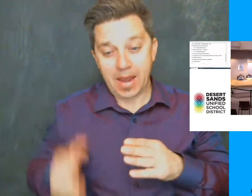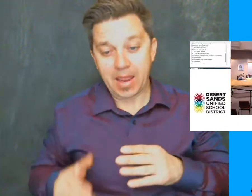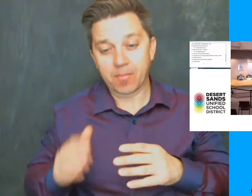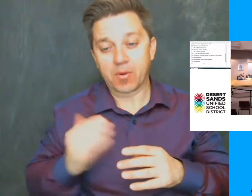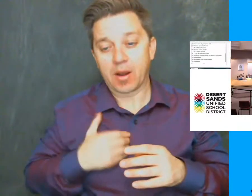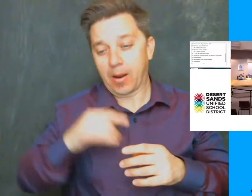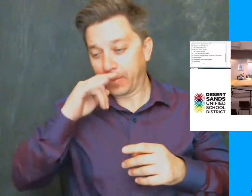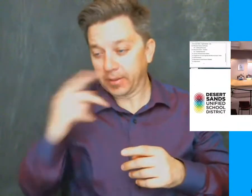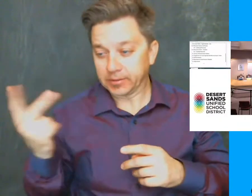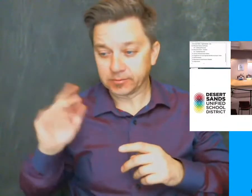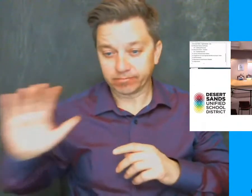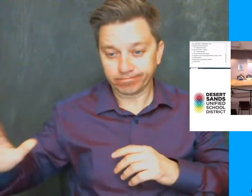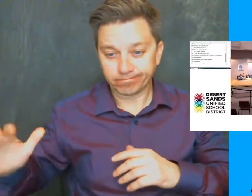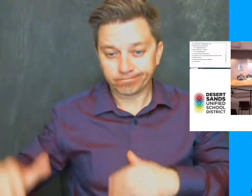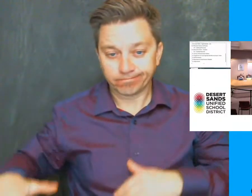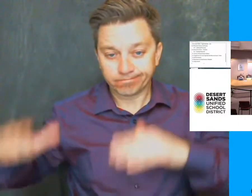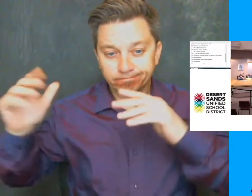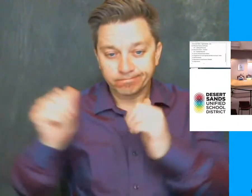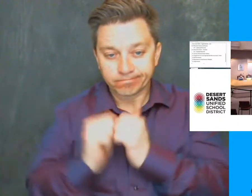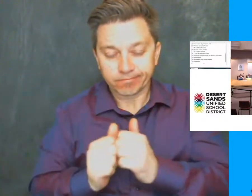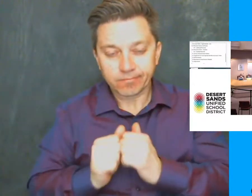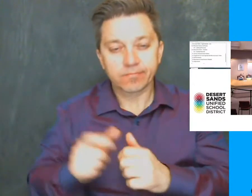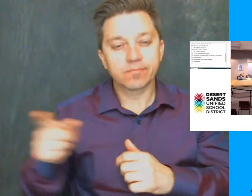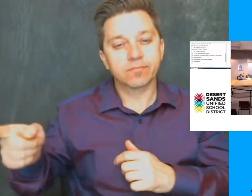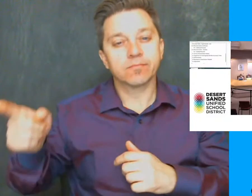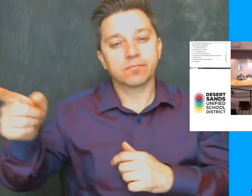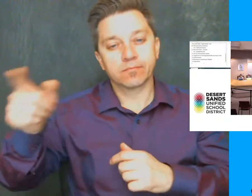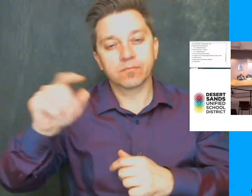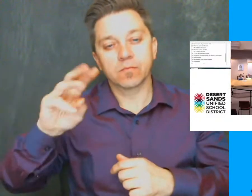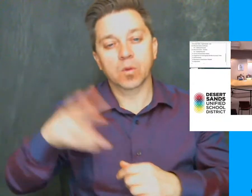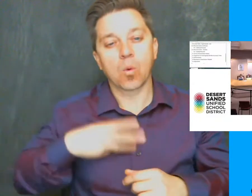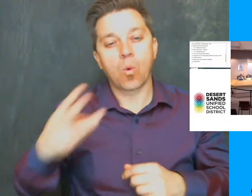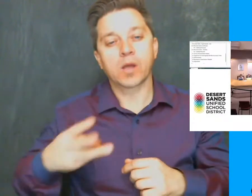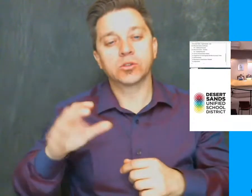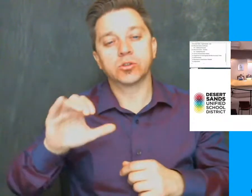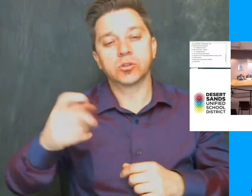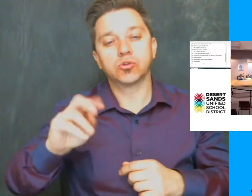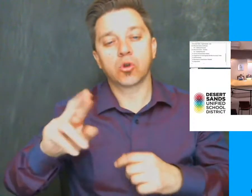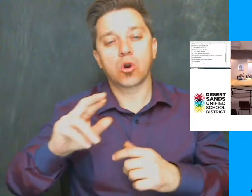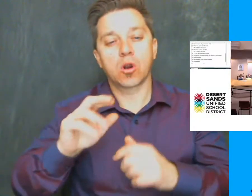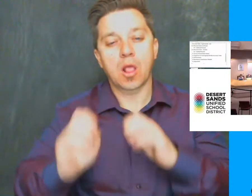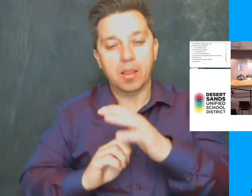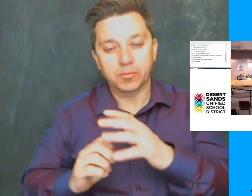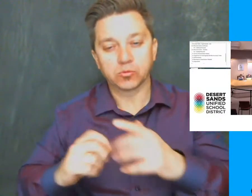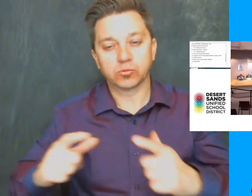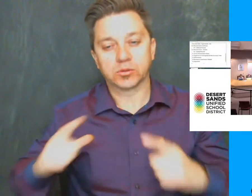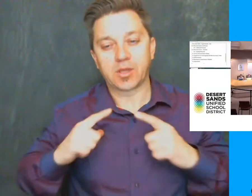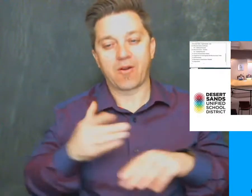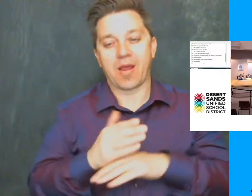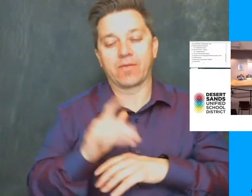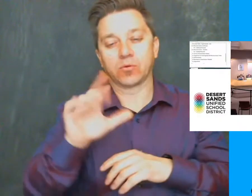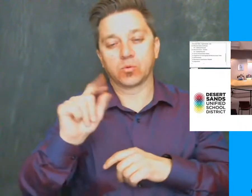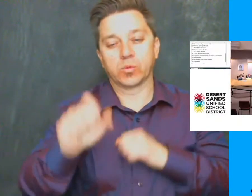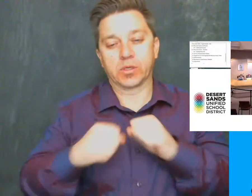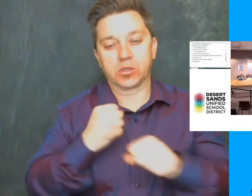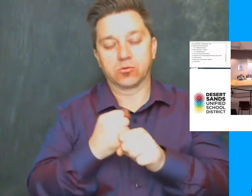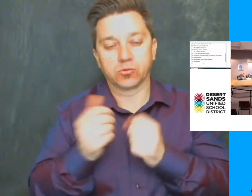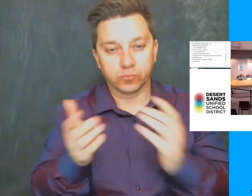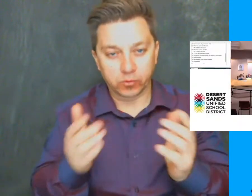grew up together. She's at Washington Charter Elementary, and she's retiring after 20 years of